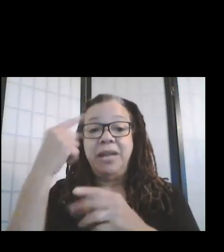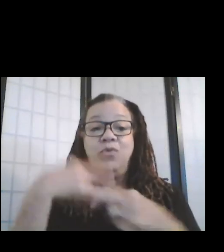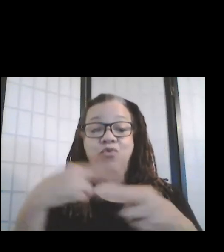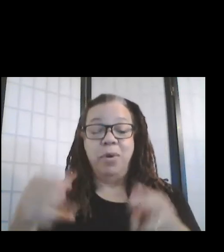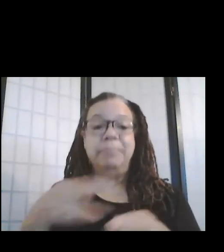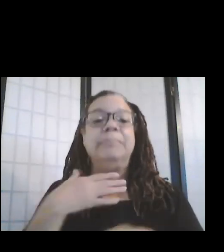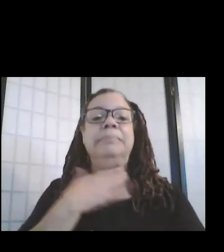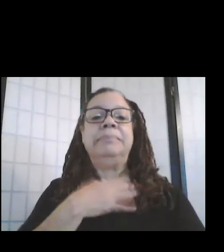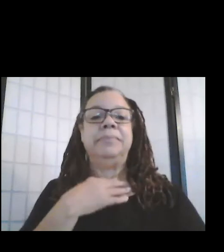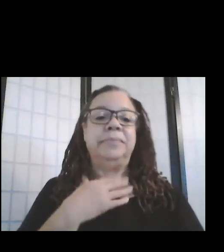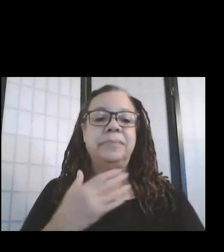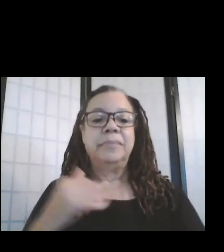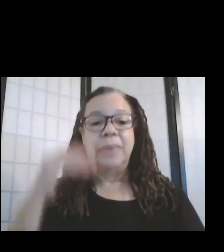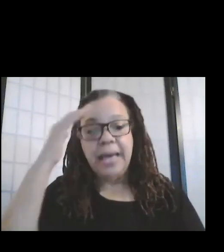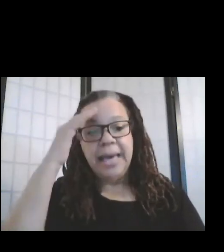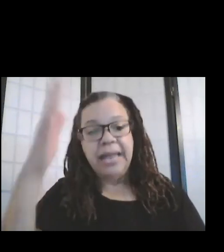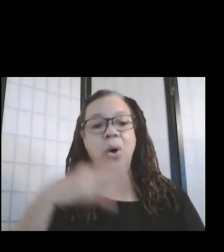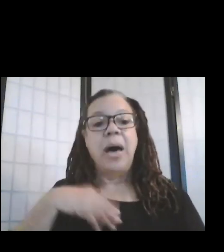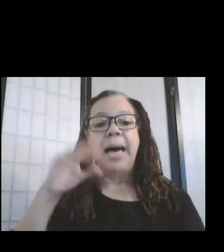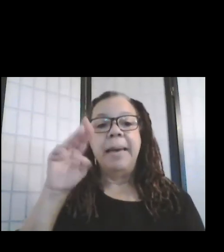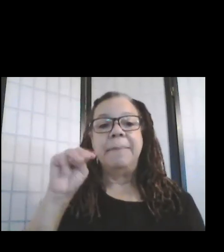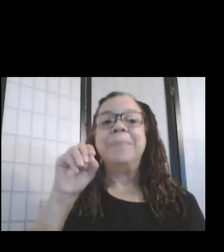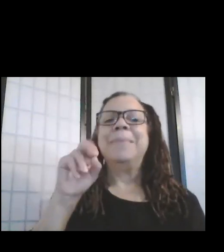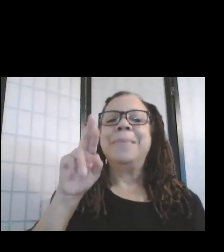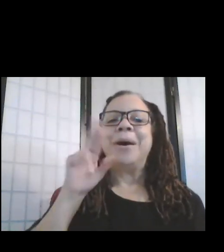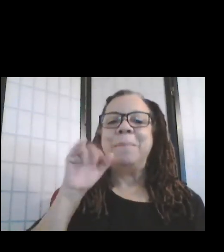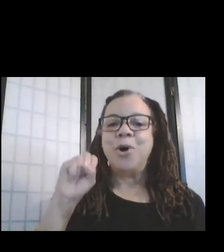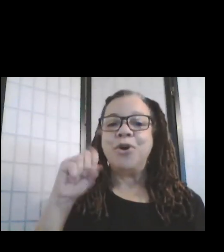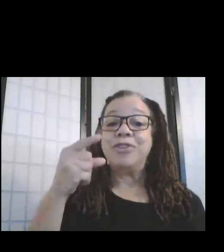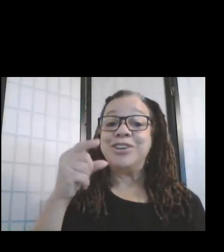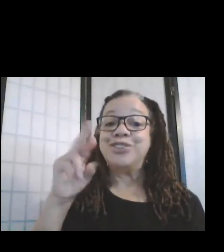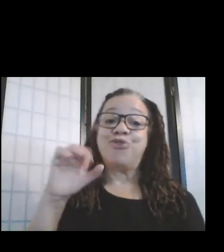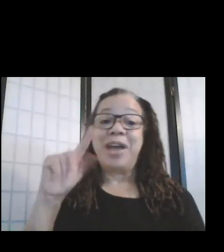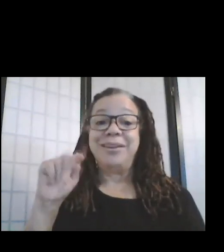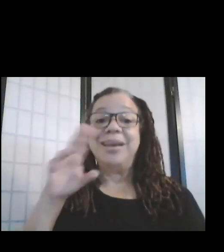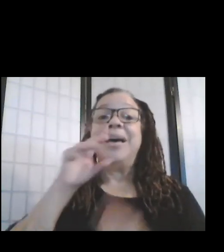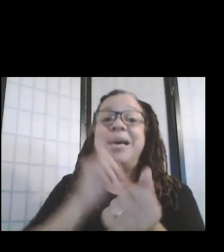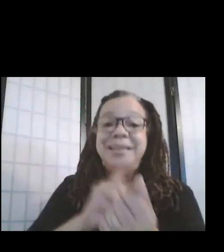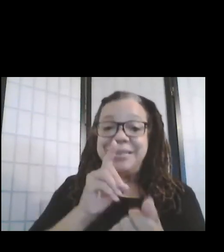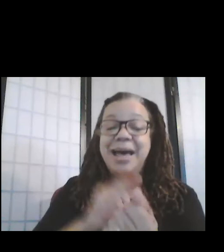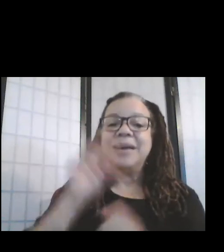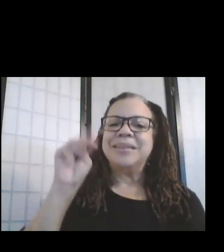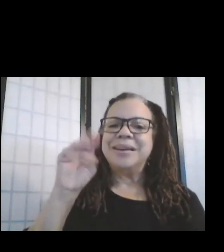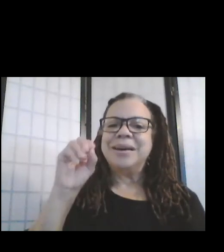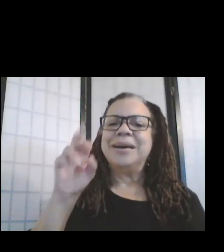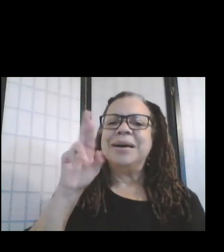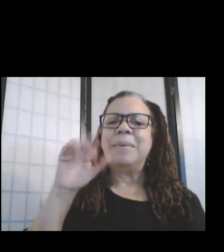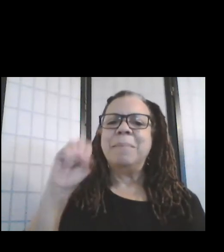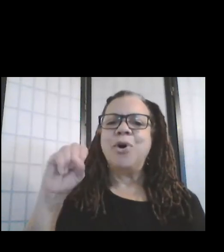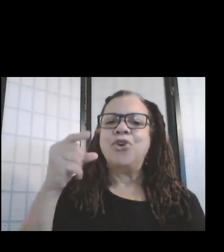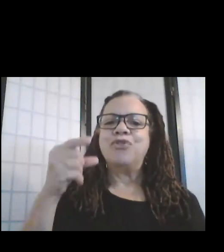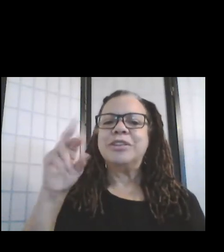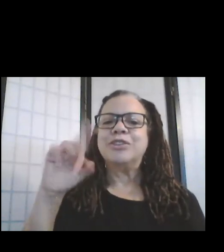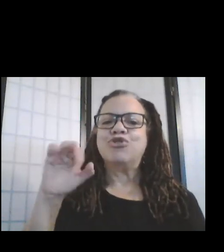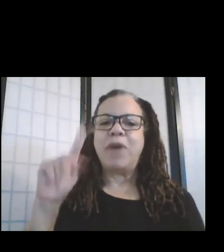his throat. Hello, I'm Morris Grant, he rehearsed. Dr. Morris Grant. He felt his big hands begin to